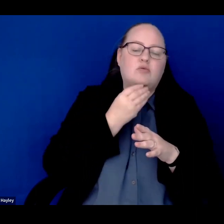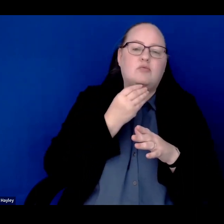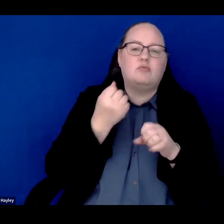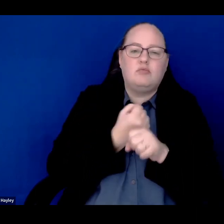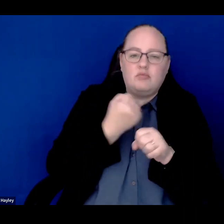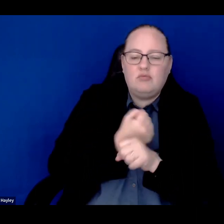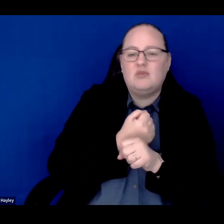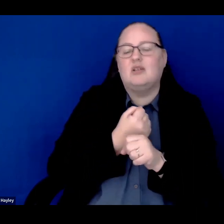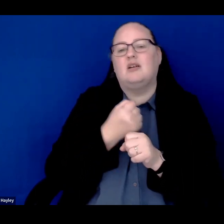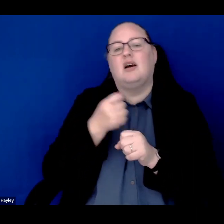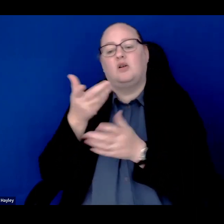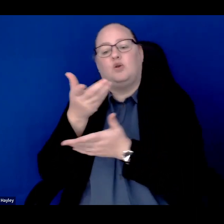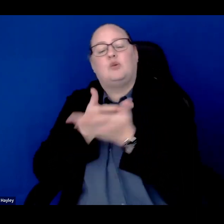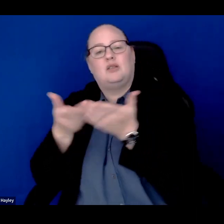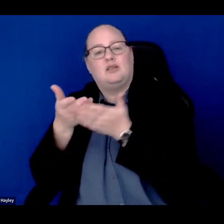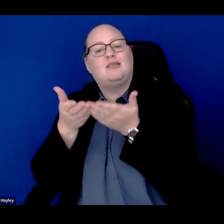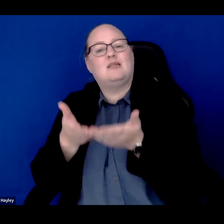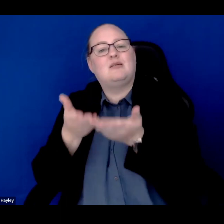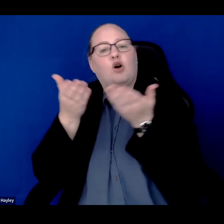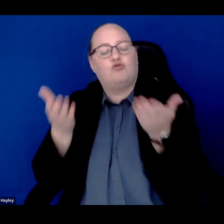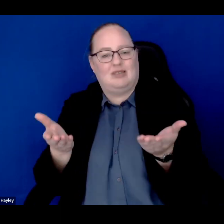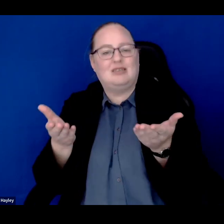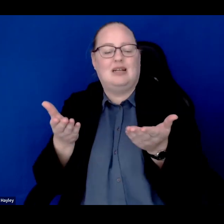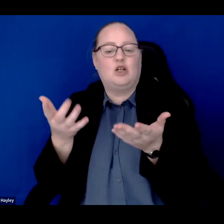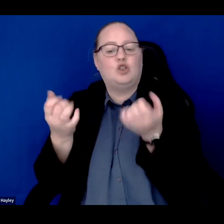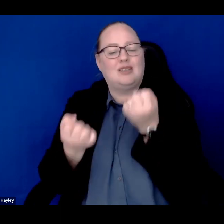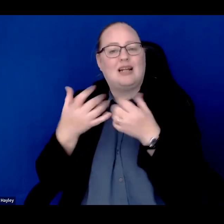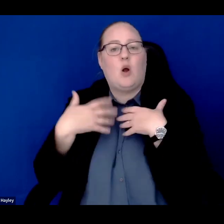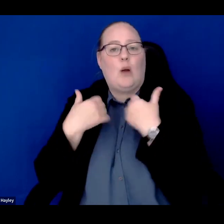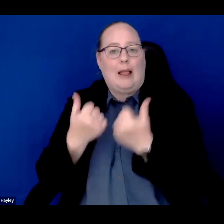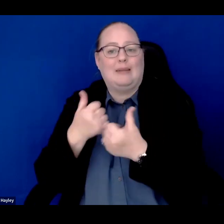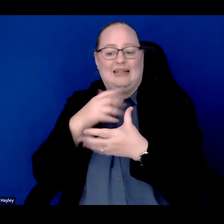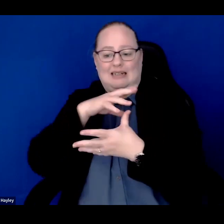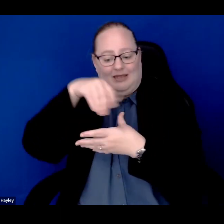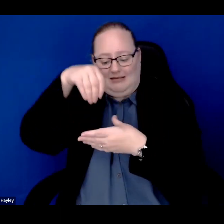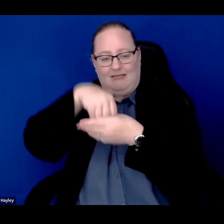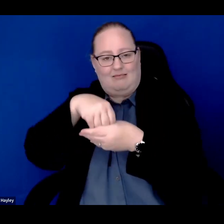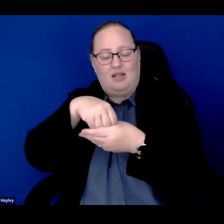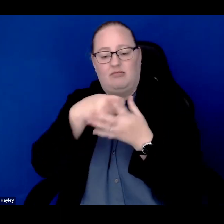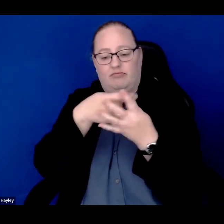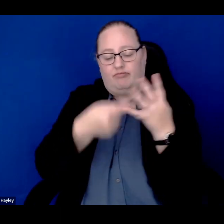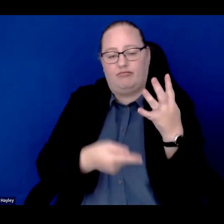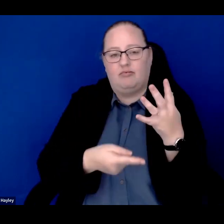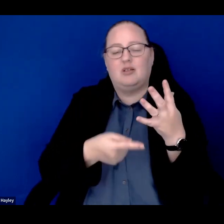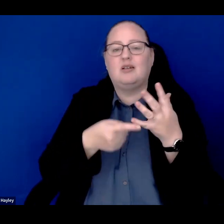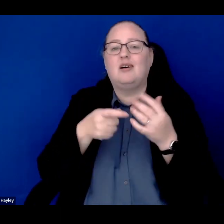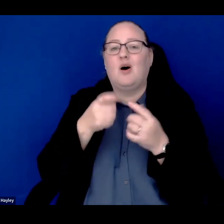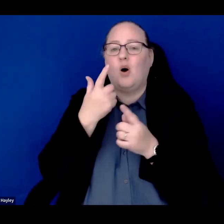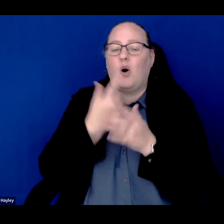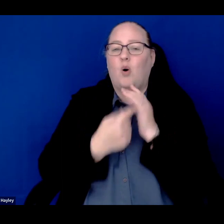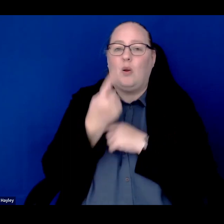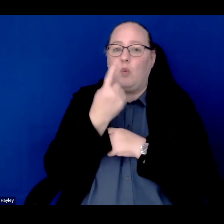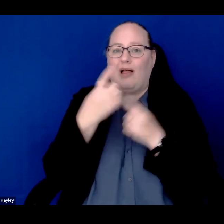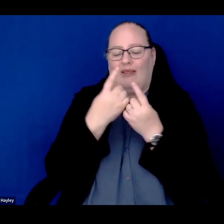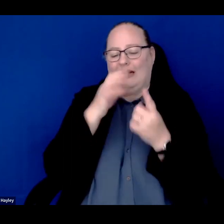sustainability, democracy, justice, and well-being. So it's not any contraction, it's really a specific contraction that will be selective enough